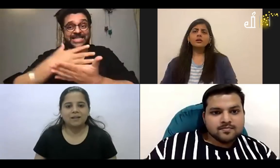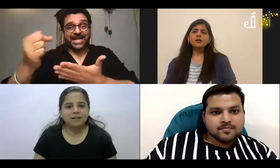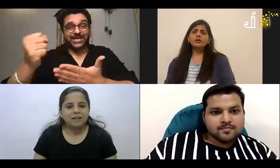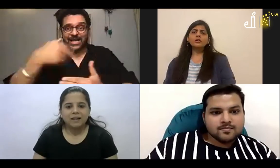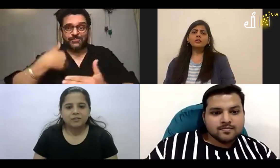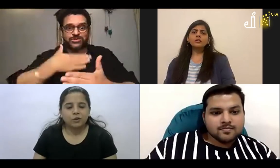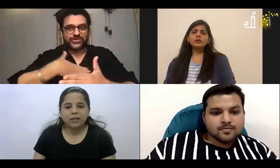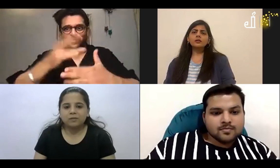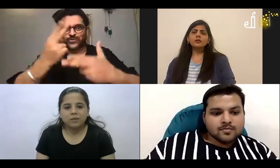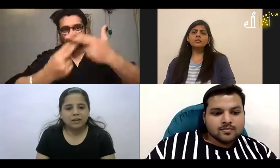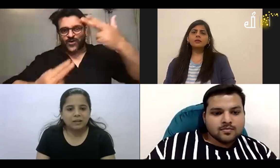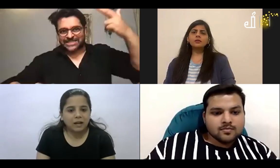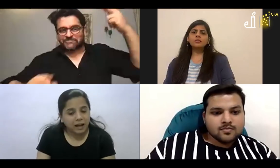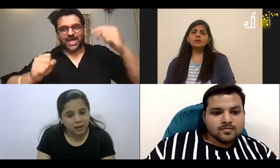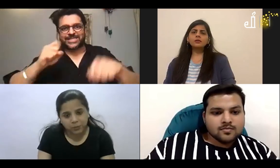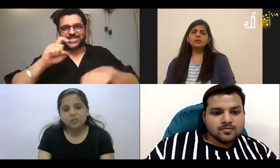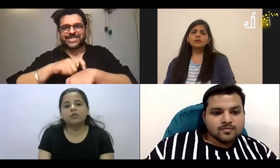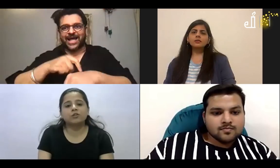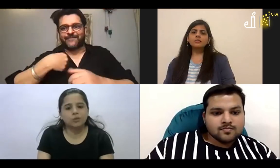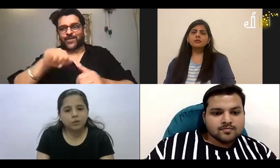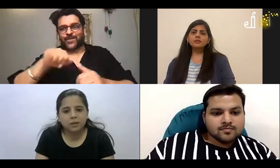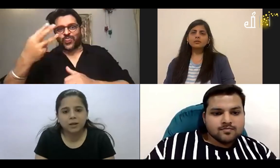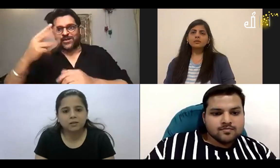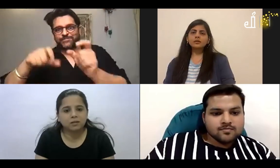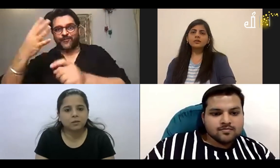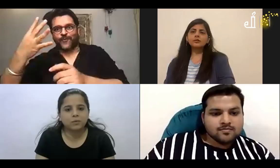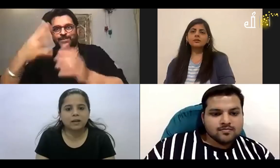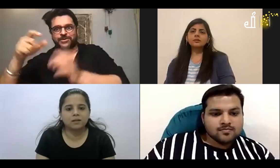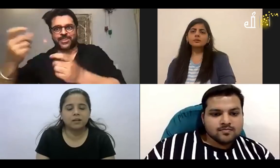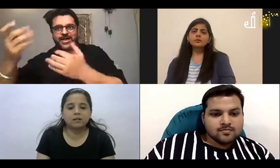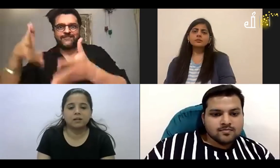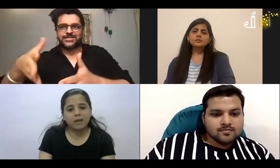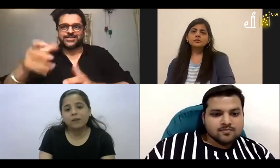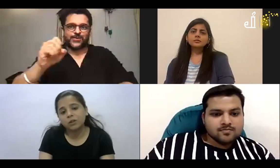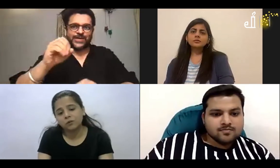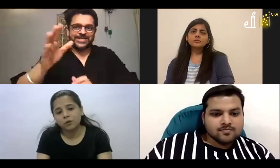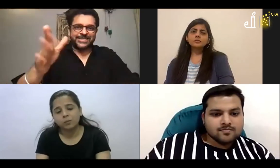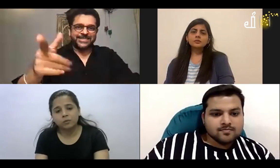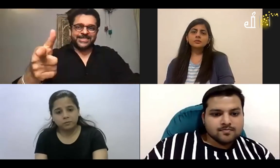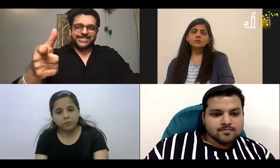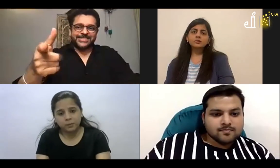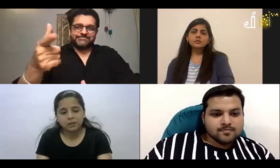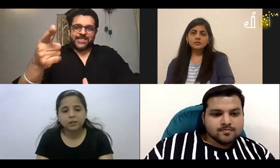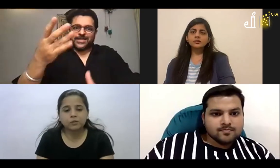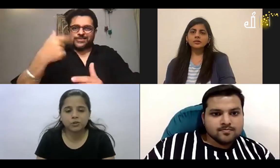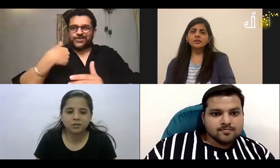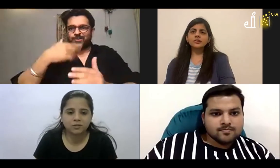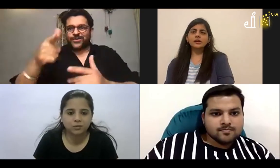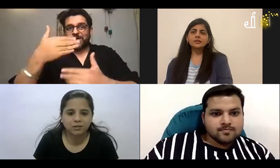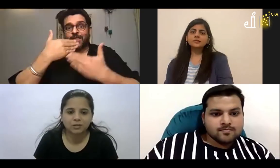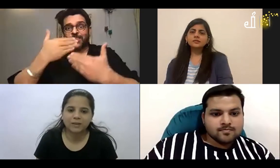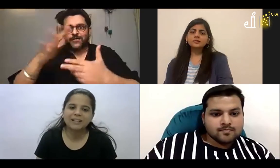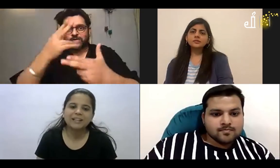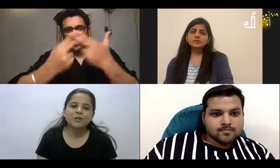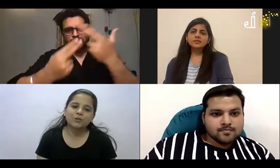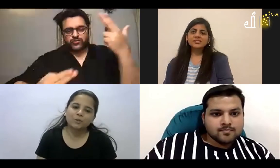Yeah, sorry. I appreciate your story, but we are running. We have 3 or 4 more people to share their stories